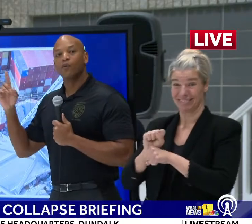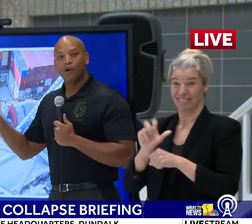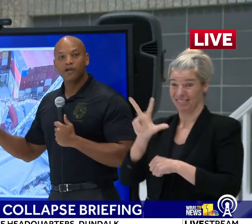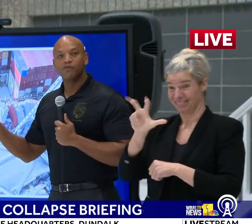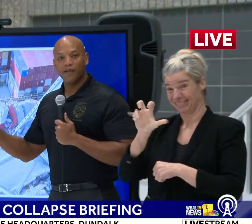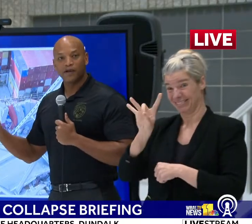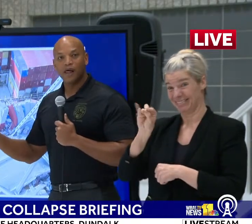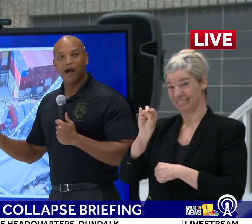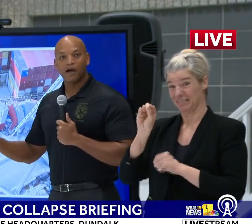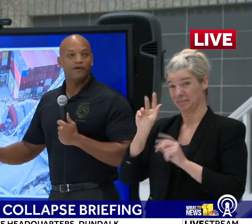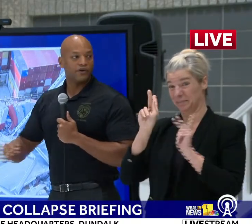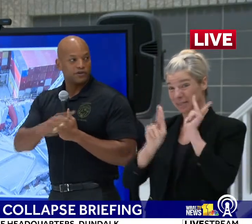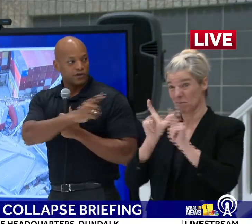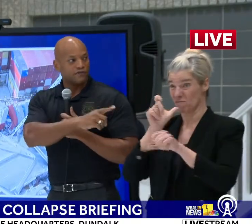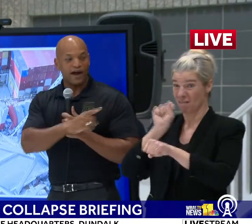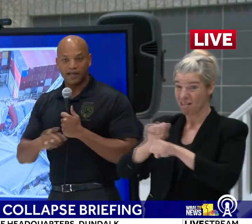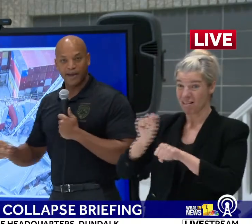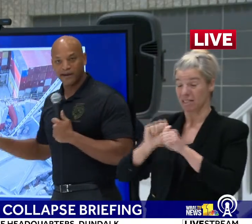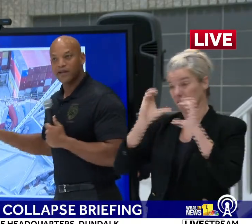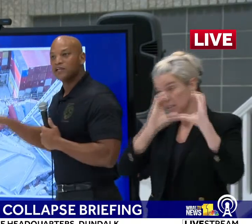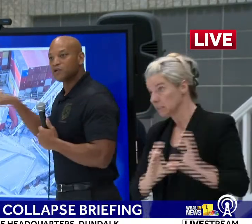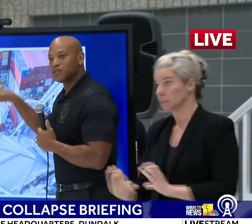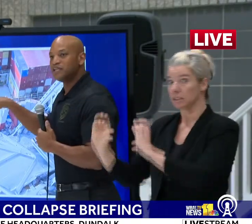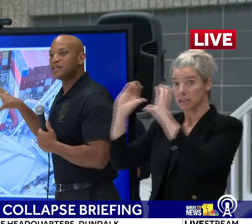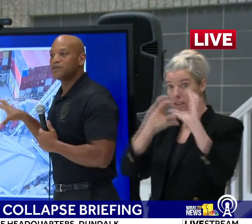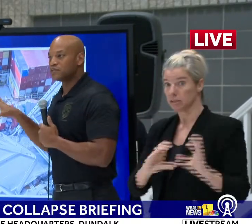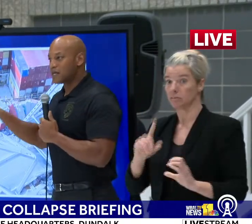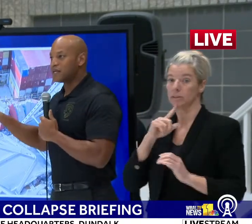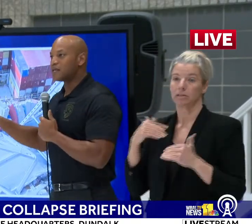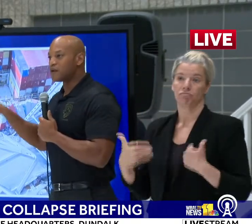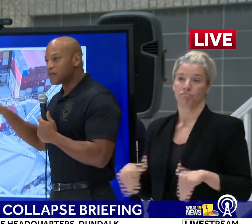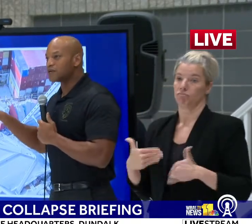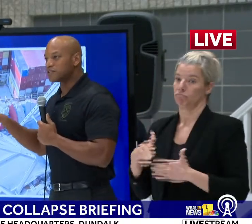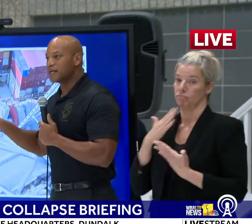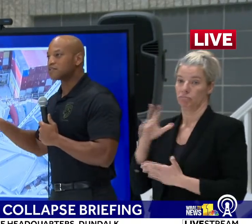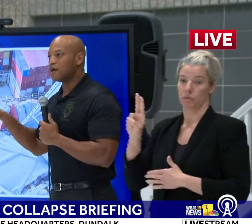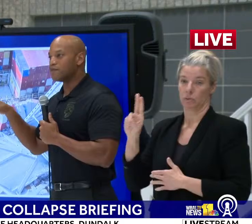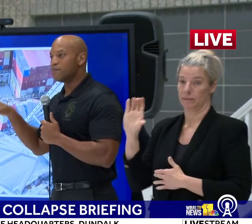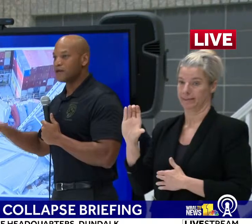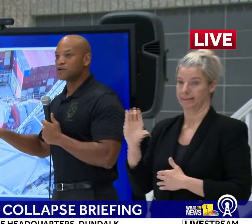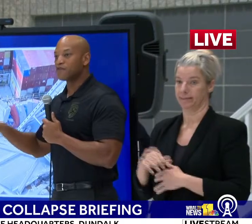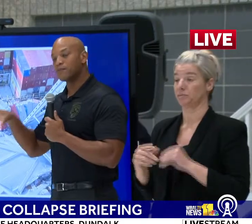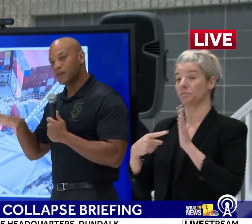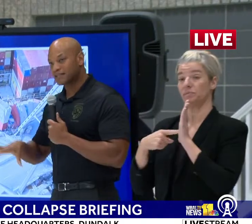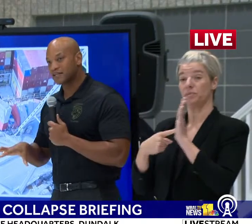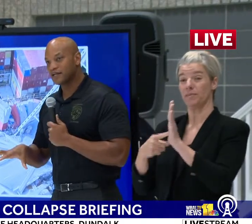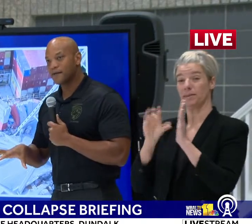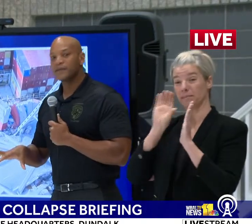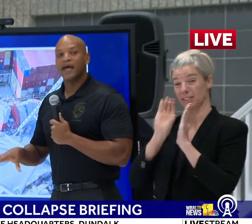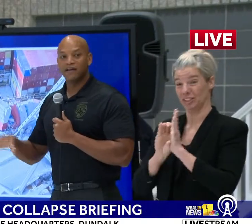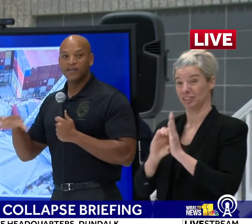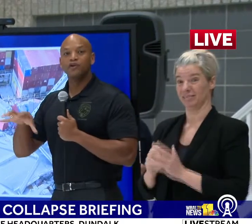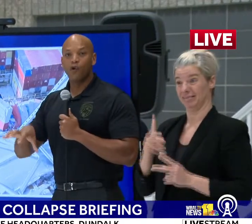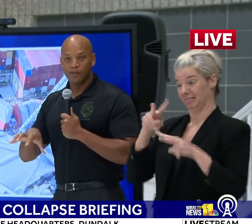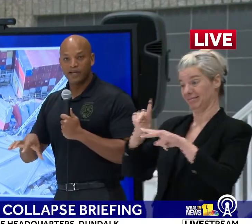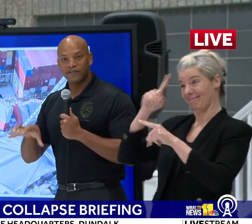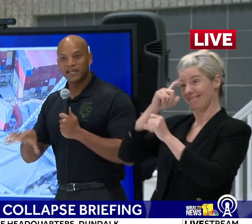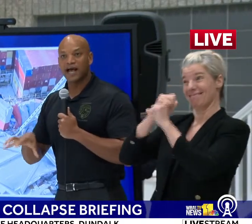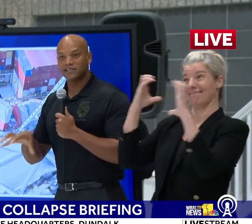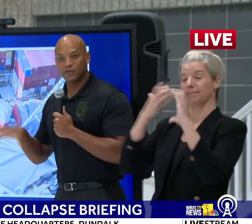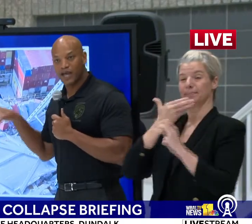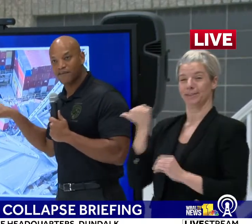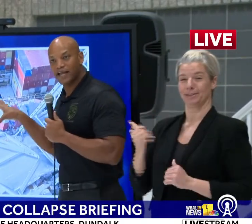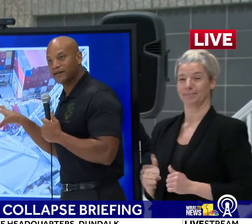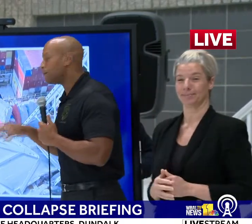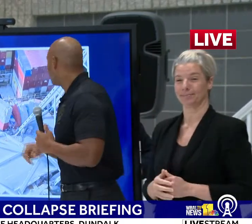people that are working around the clock under unified command. So these images, I think, give a clear sense of the measure of complexity and of the